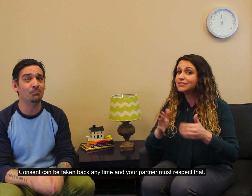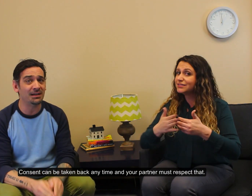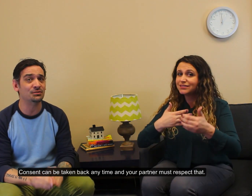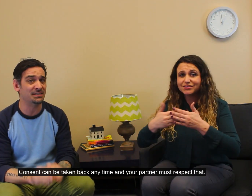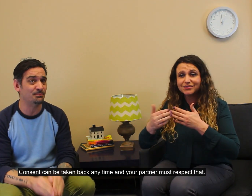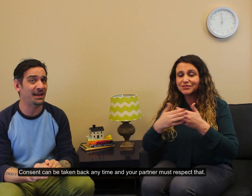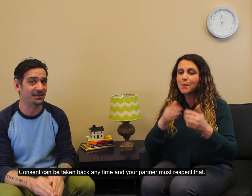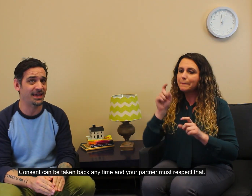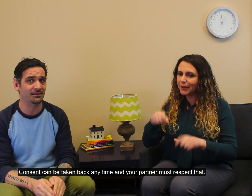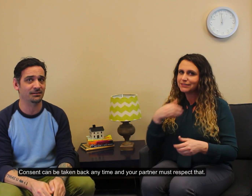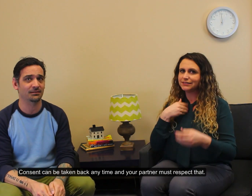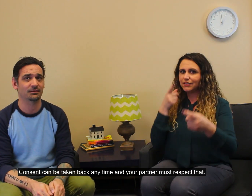must respect that.